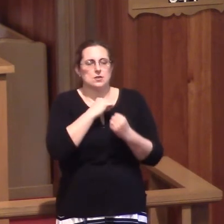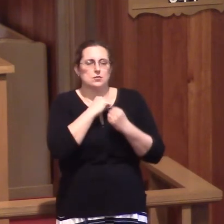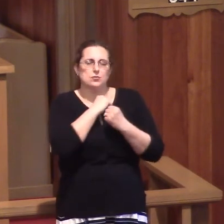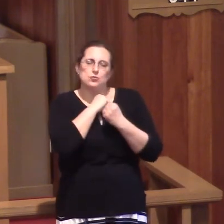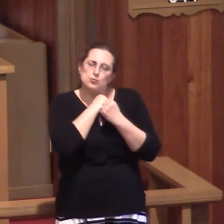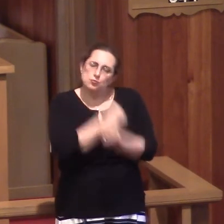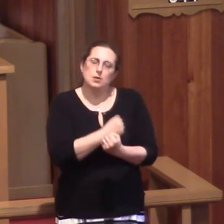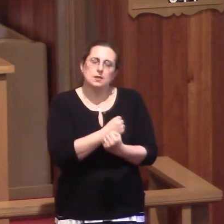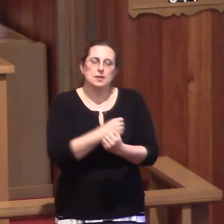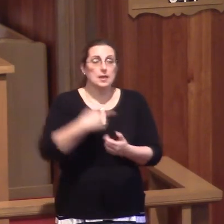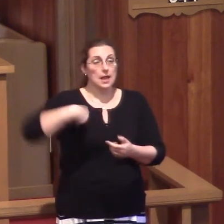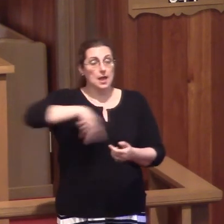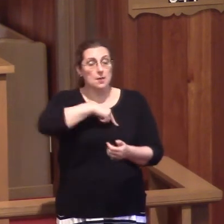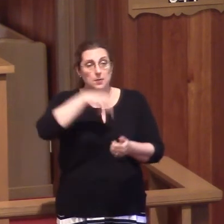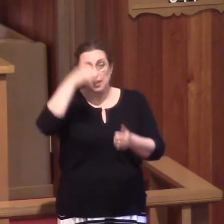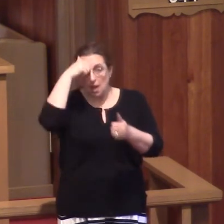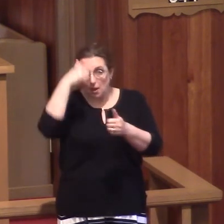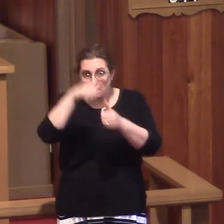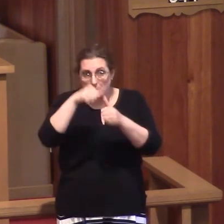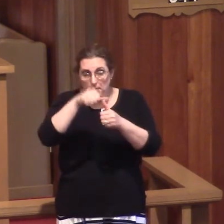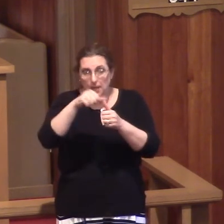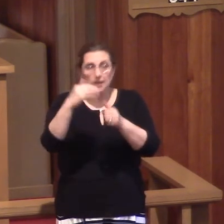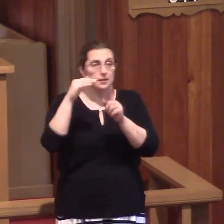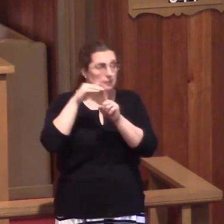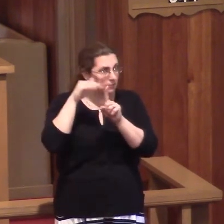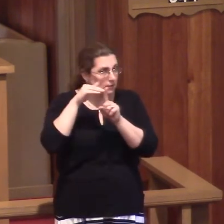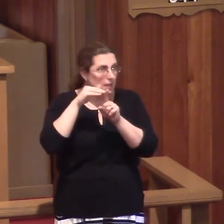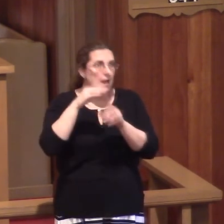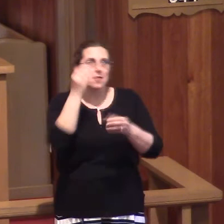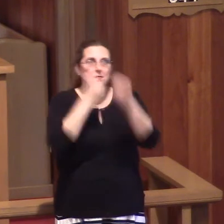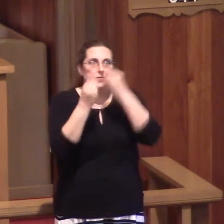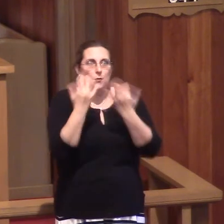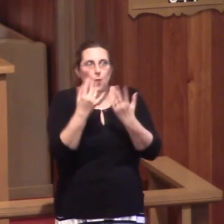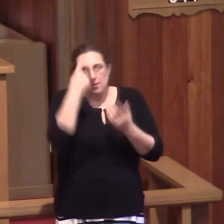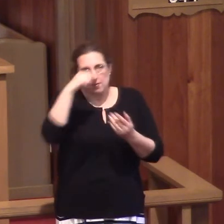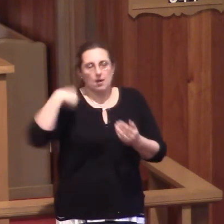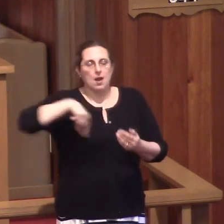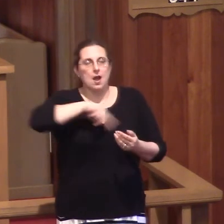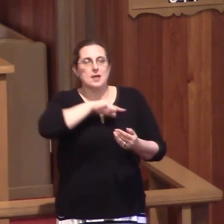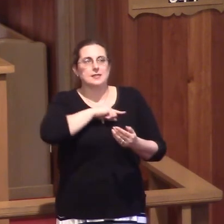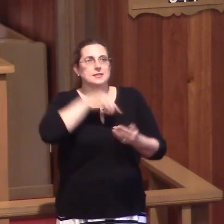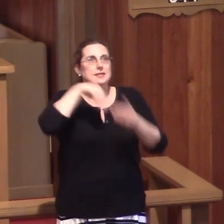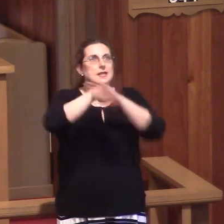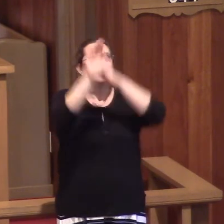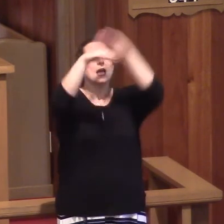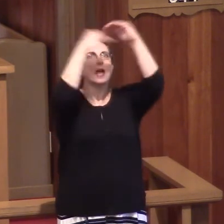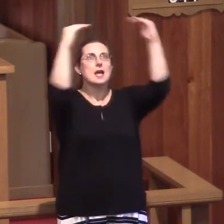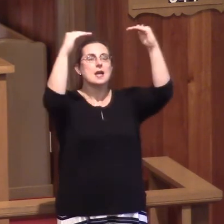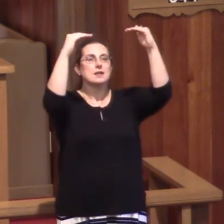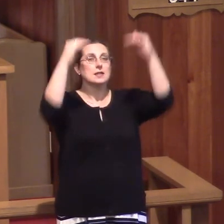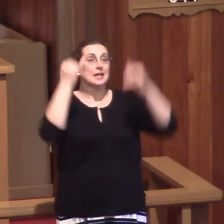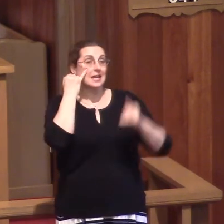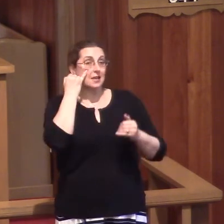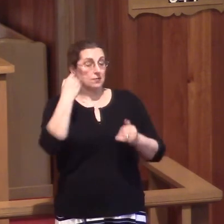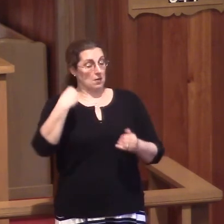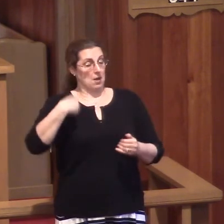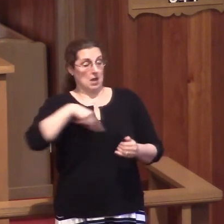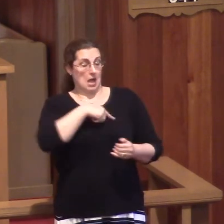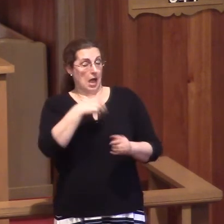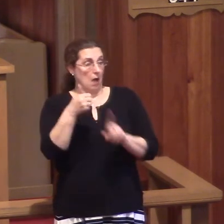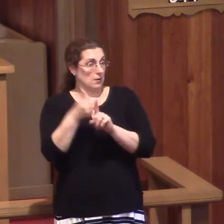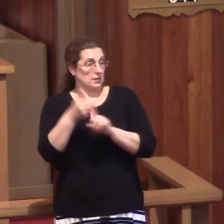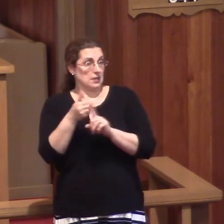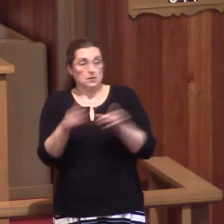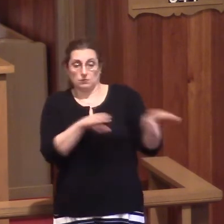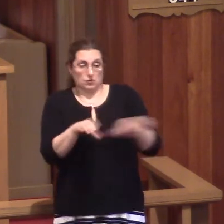we are Reminded Of the feast That awaits us In heaven. We've left To our own devices We would